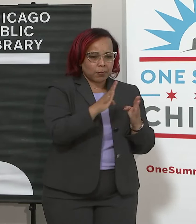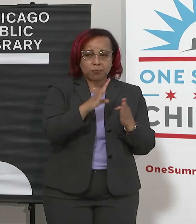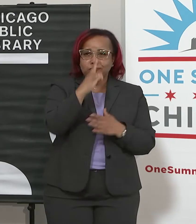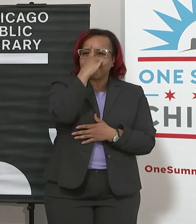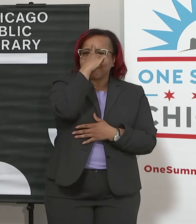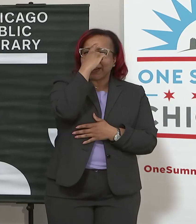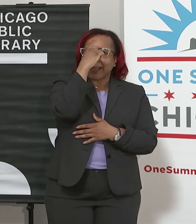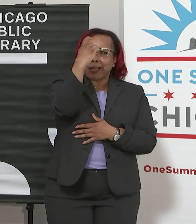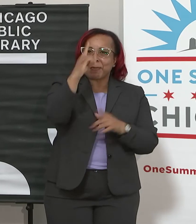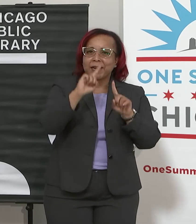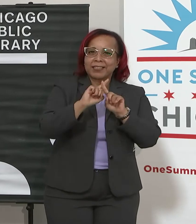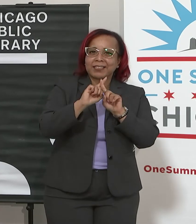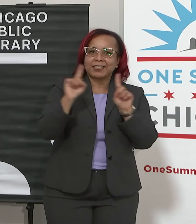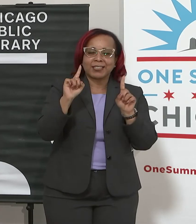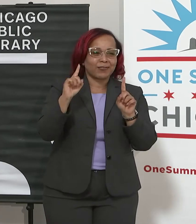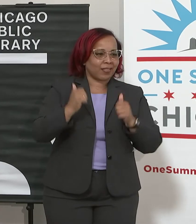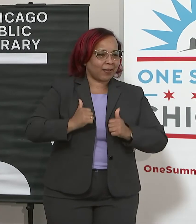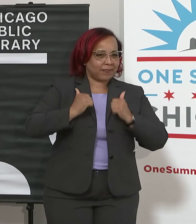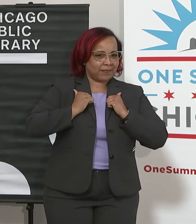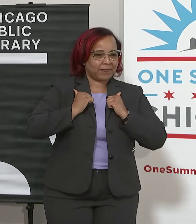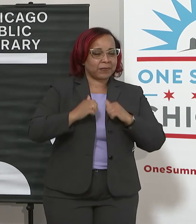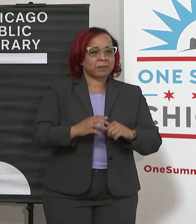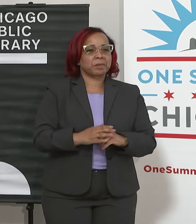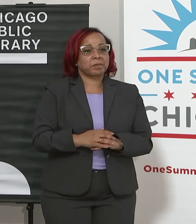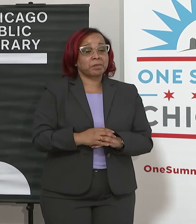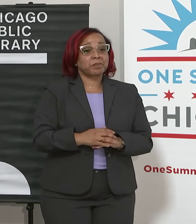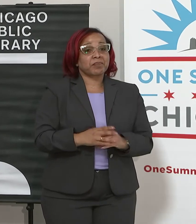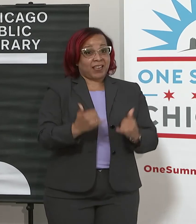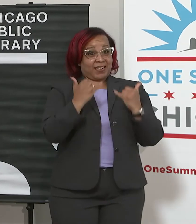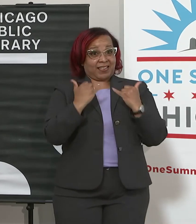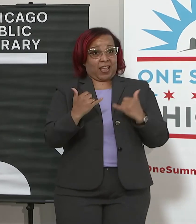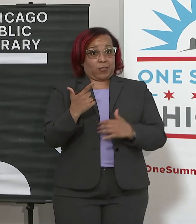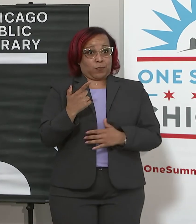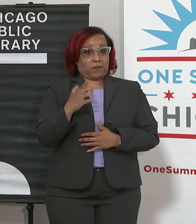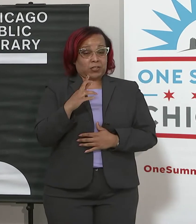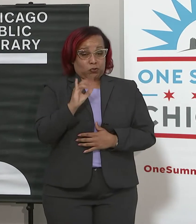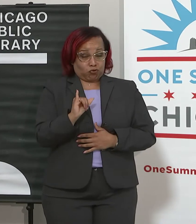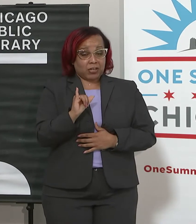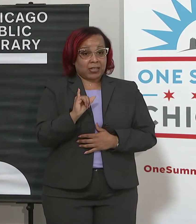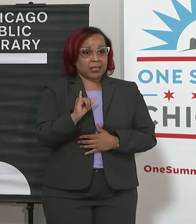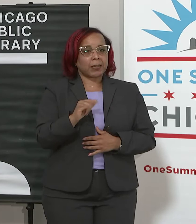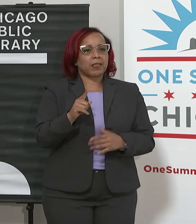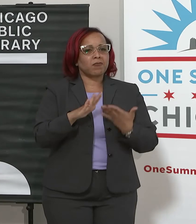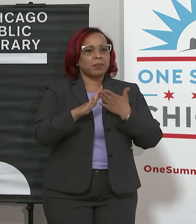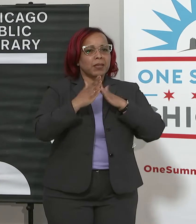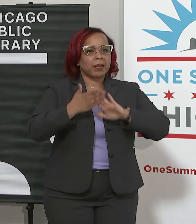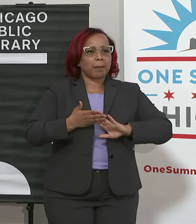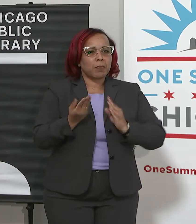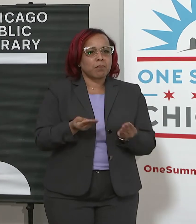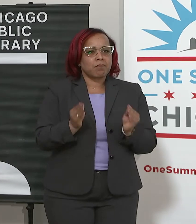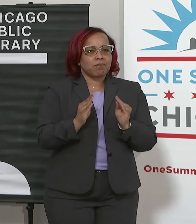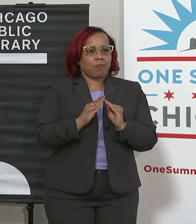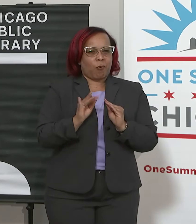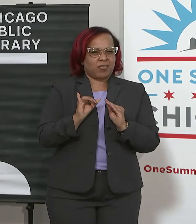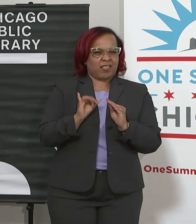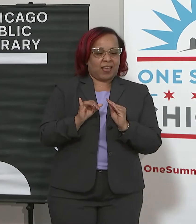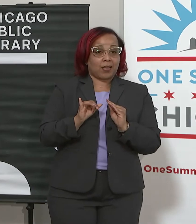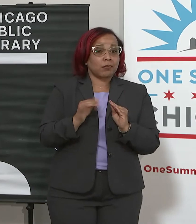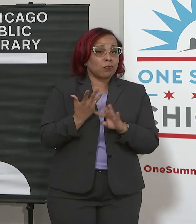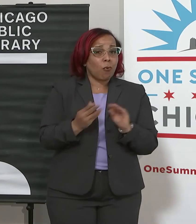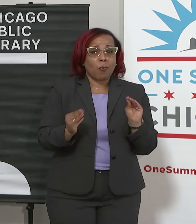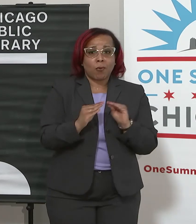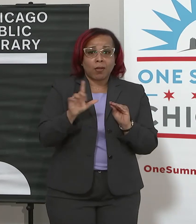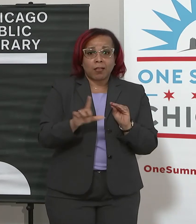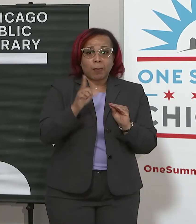dream about a different kind of life. And now in the 21st century, they've become even more than that. No longer